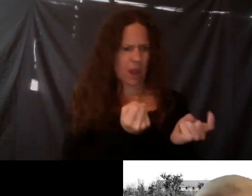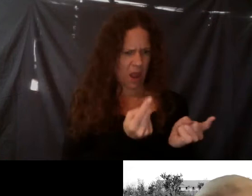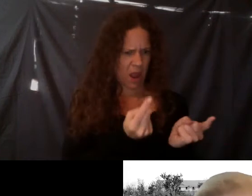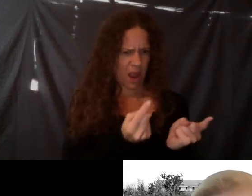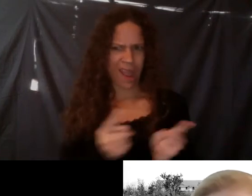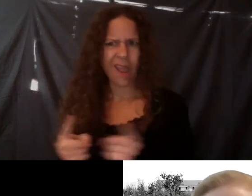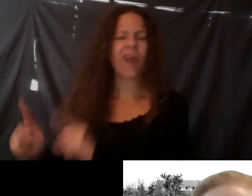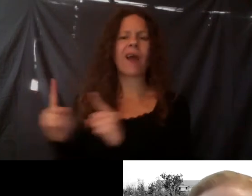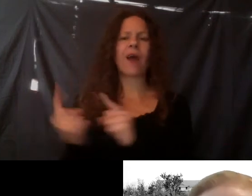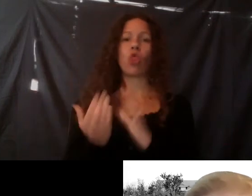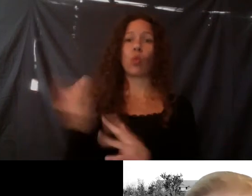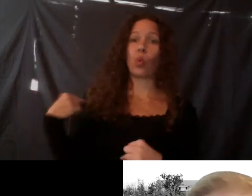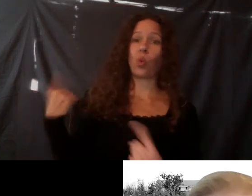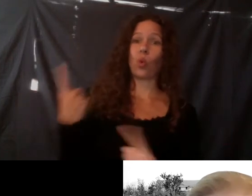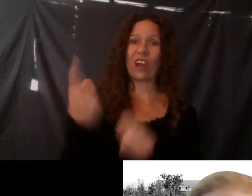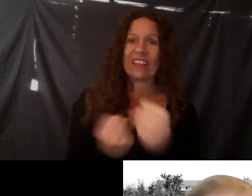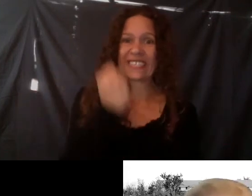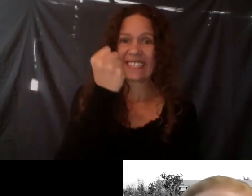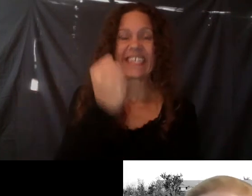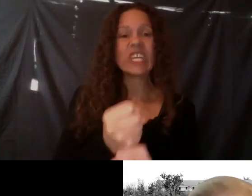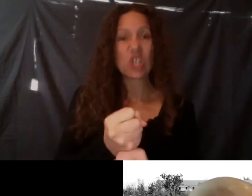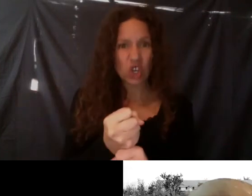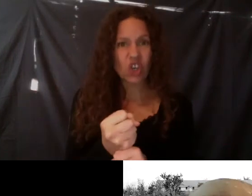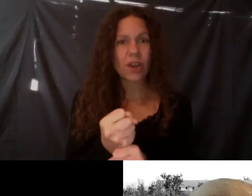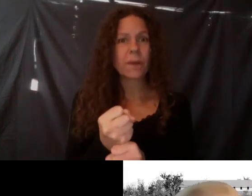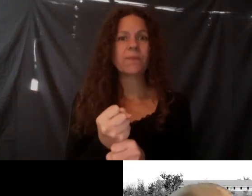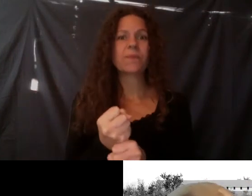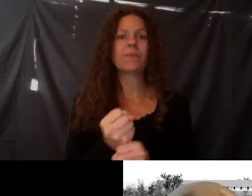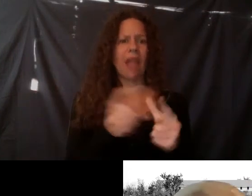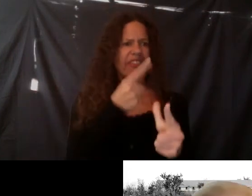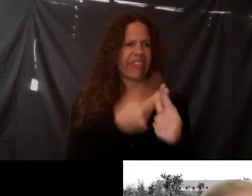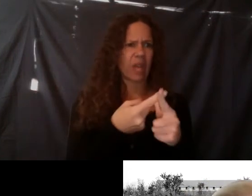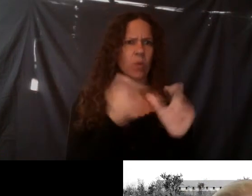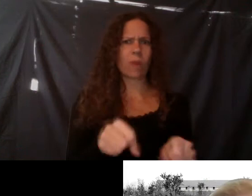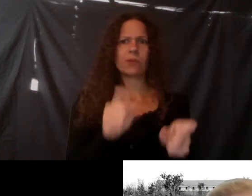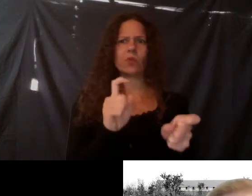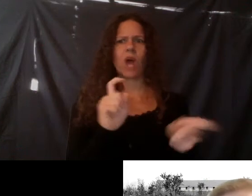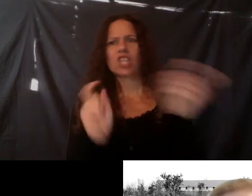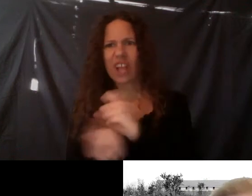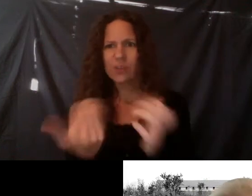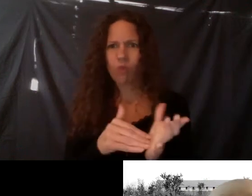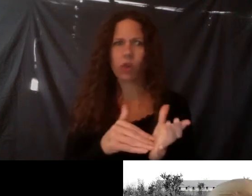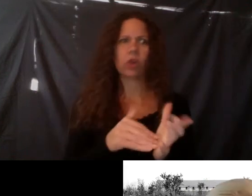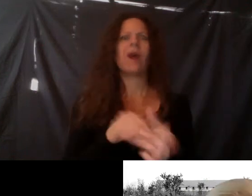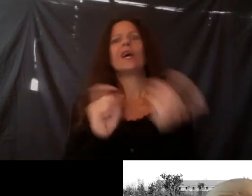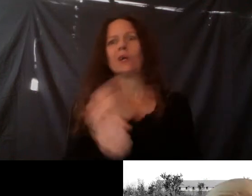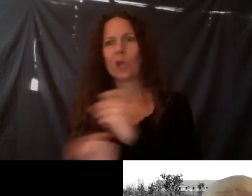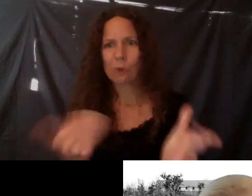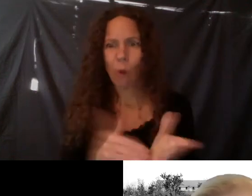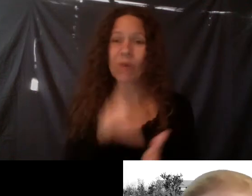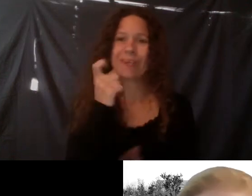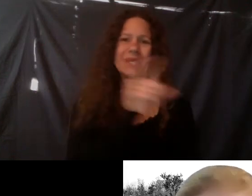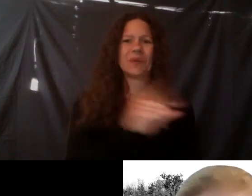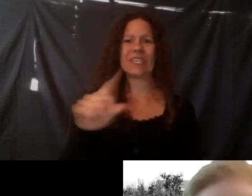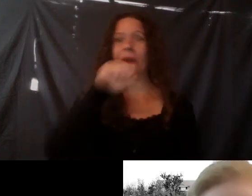a statewide field program at an unprecedented scale, and then adjusted it over and over as 2020 came at us with one challenge after the